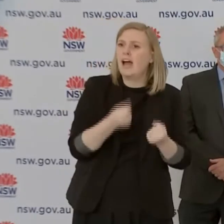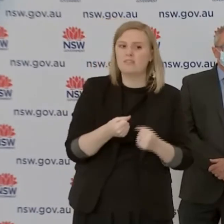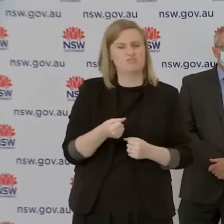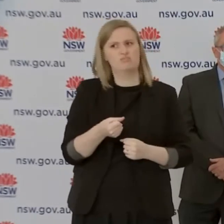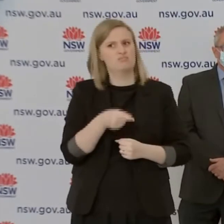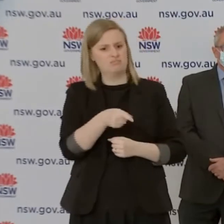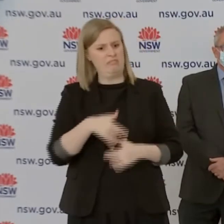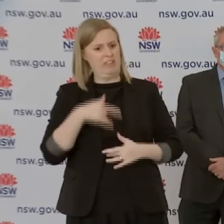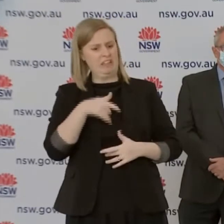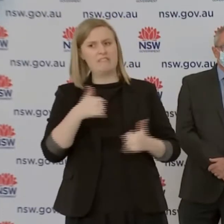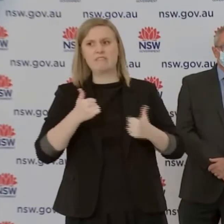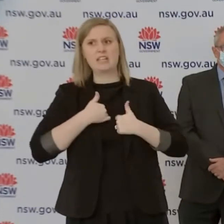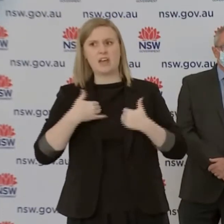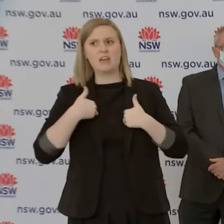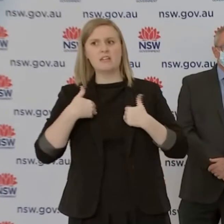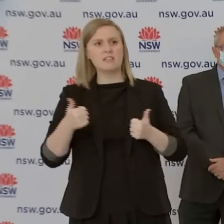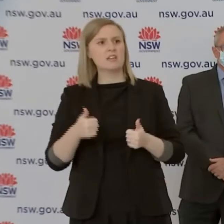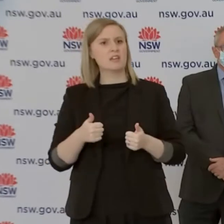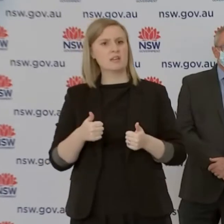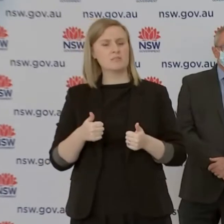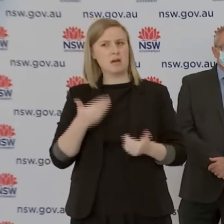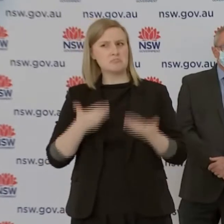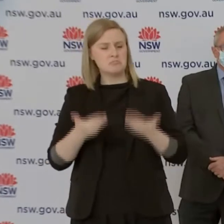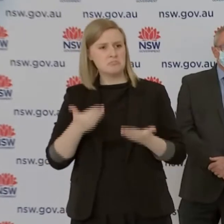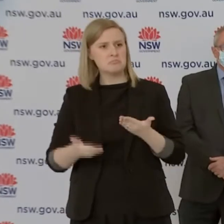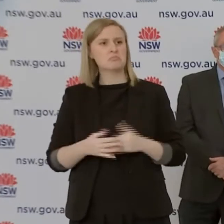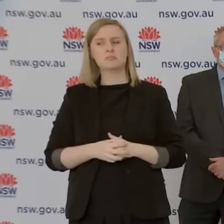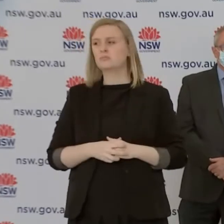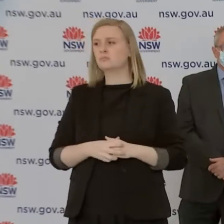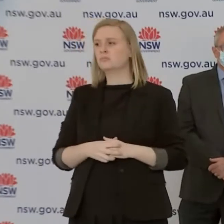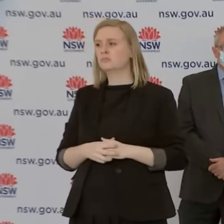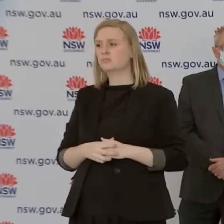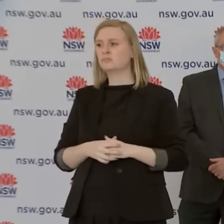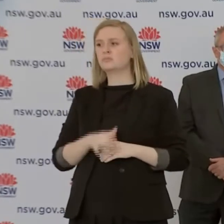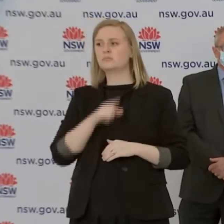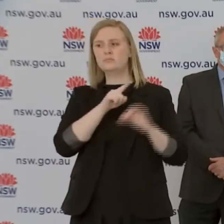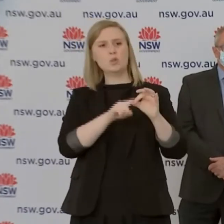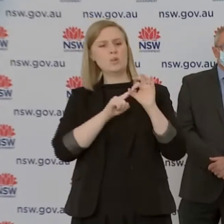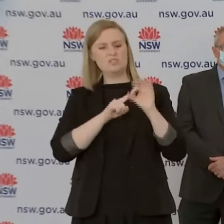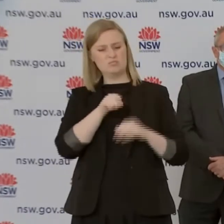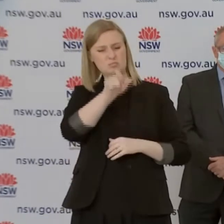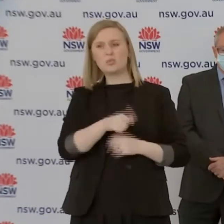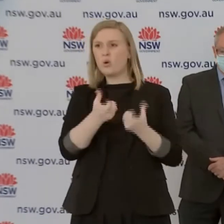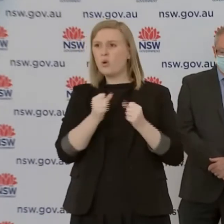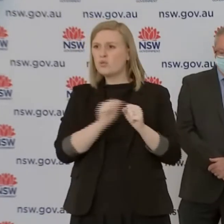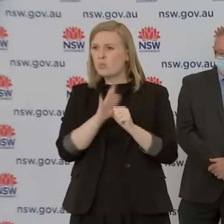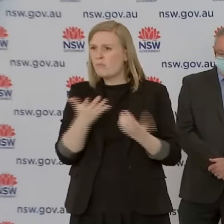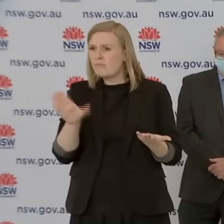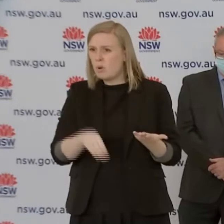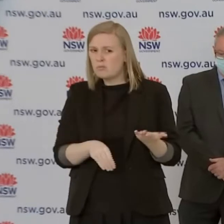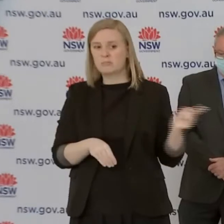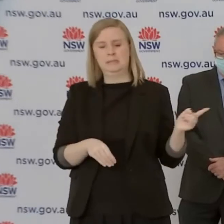critical worker? I'm not across that detail, but certainly we also, can I just express my incredible condolences